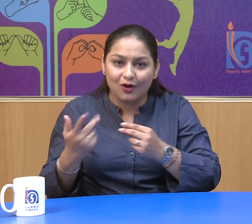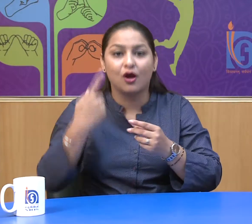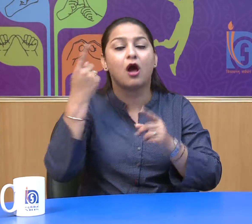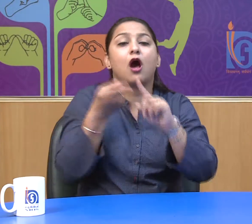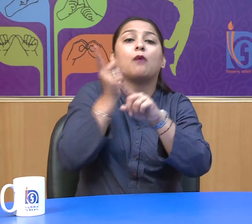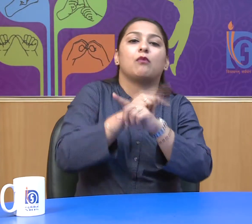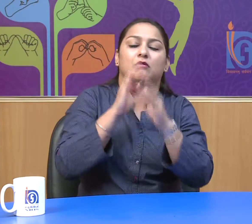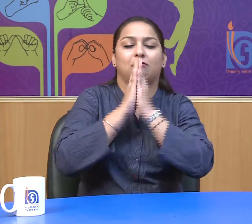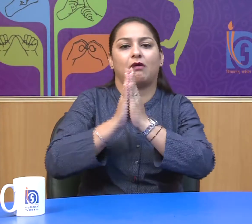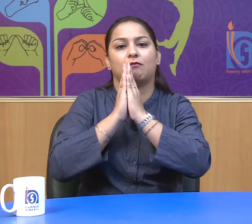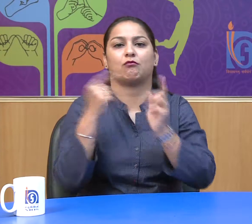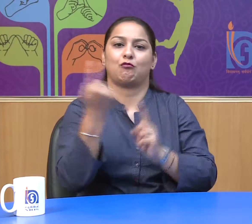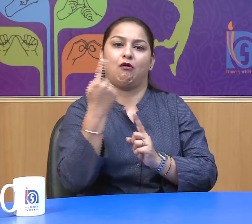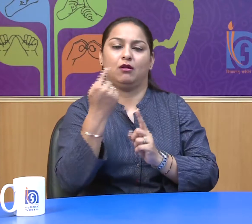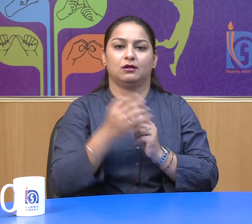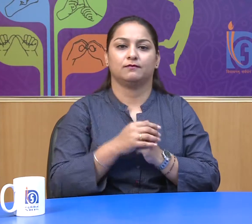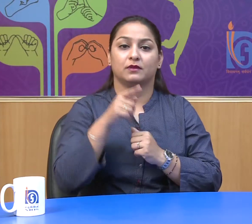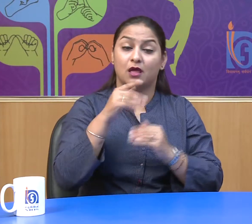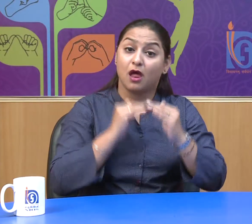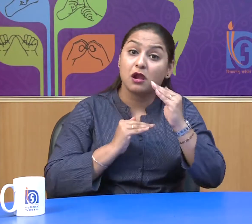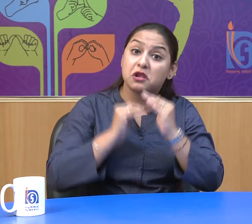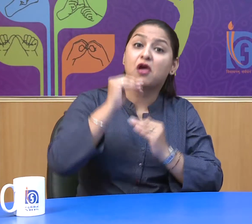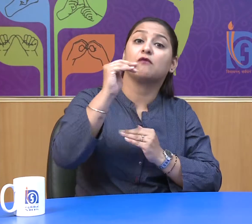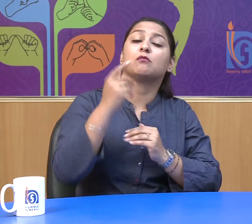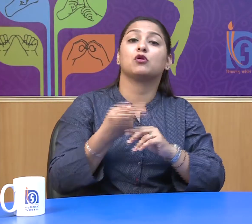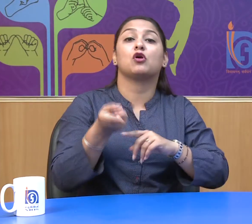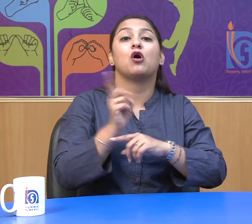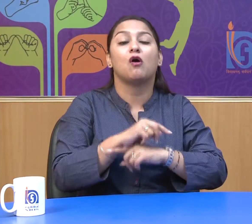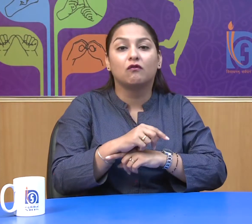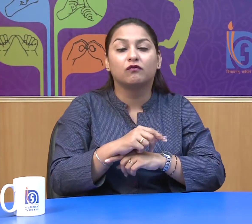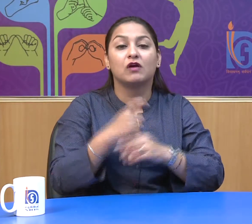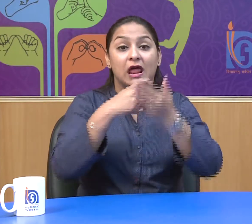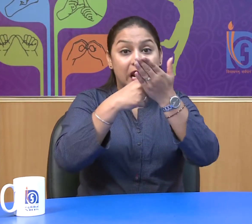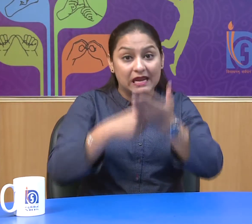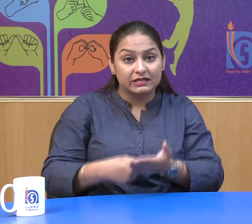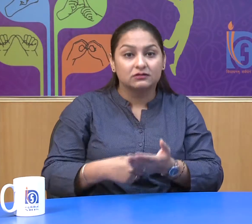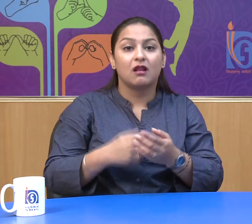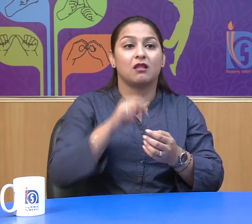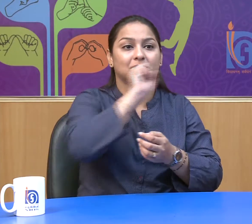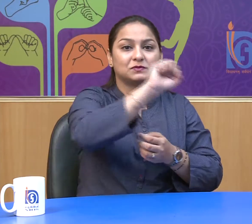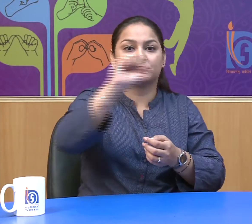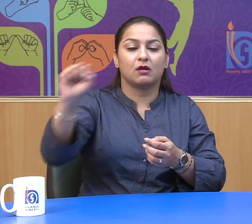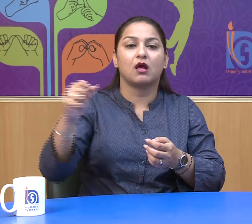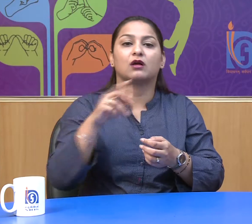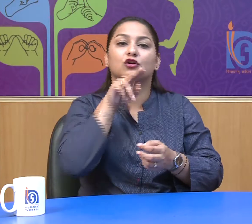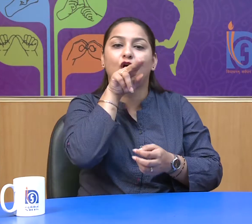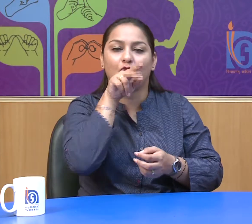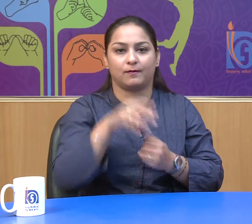also stimulated the development of regional languages. Dear learner, we are